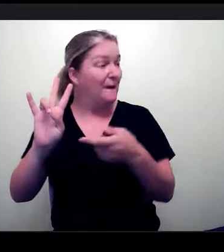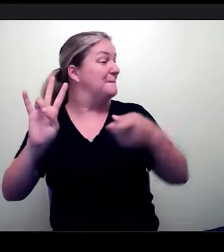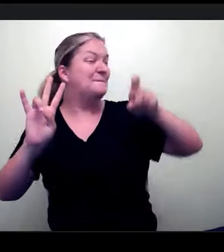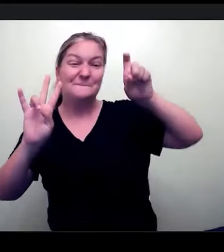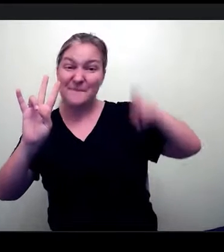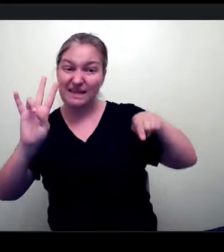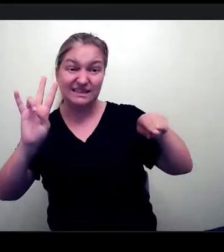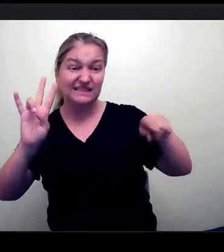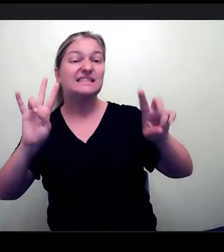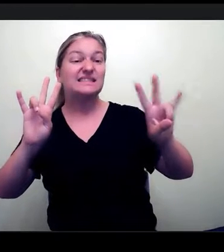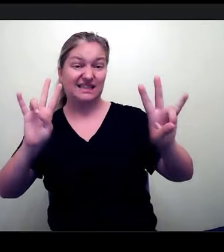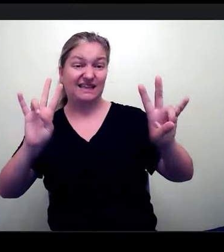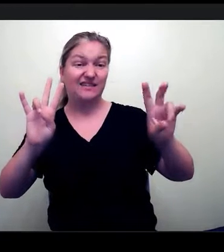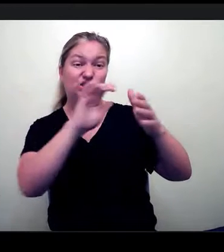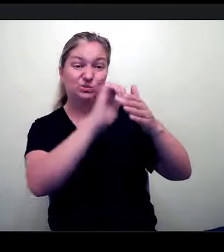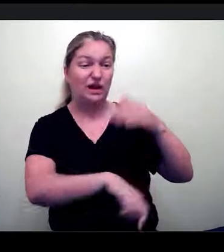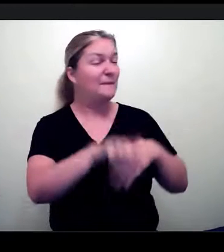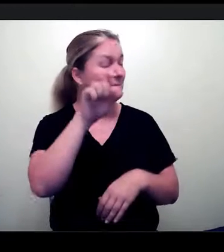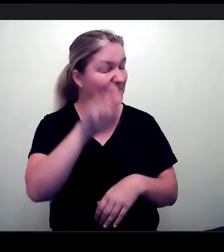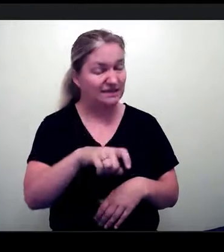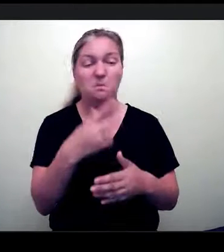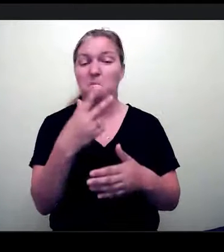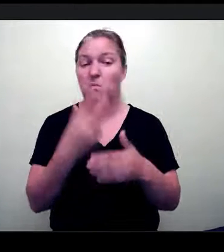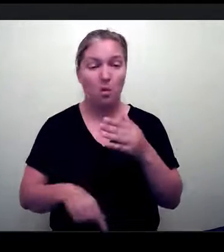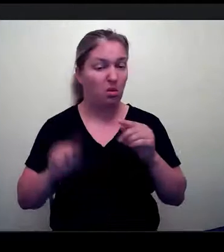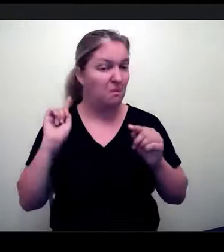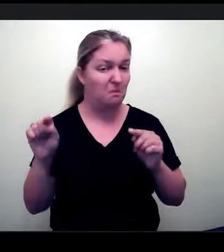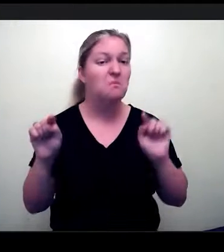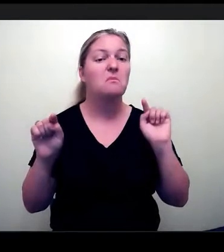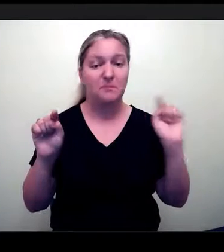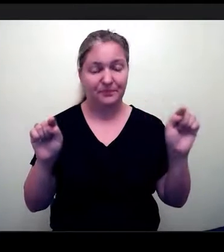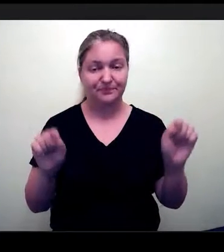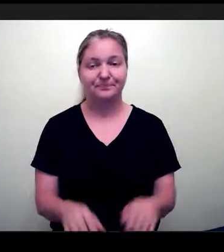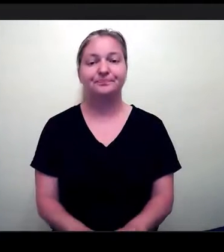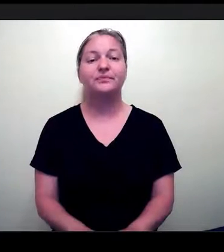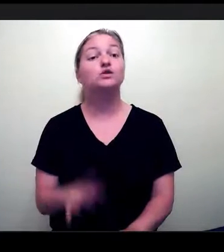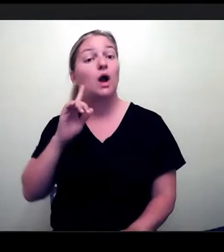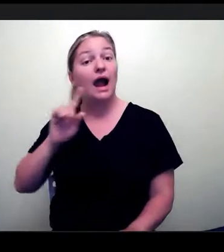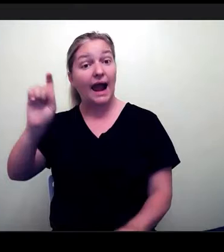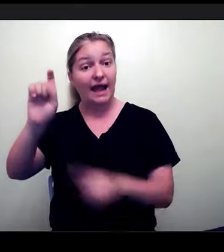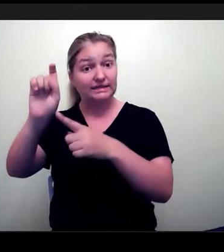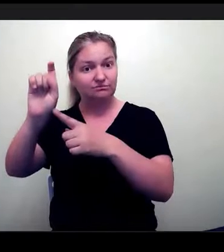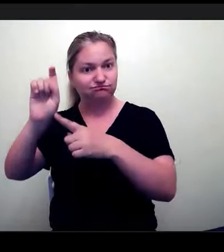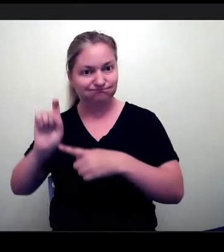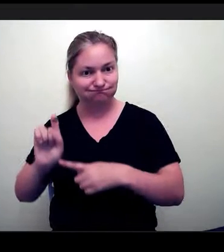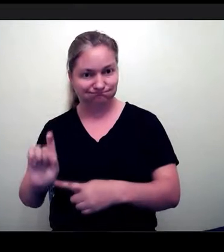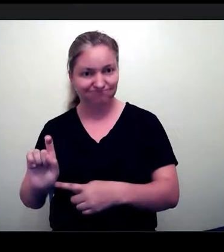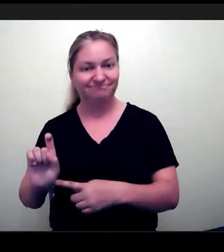we have to subtract 7 from the other side. We bring down our x.